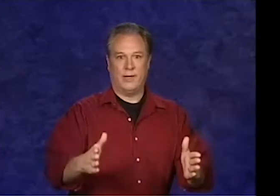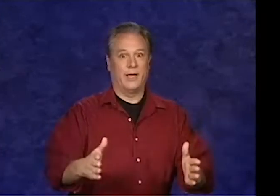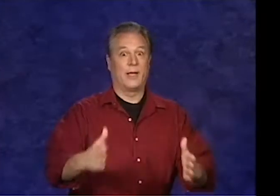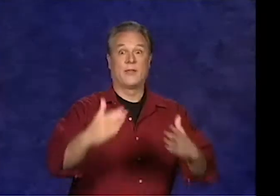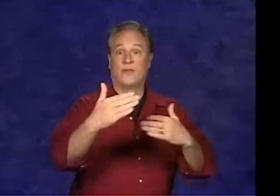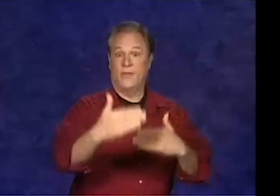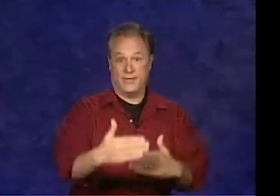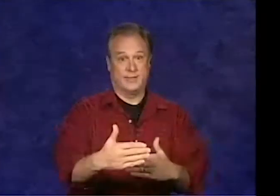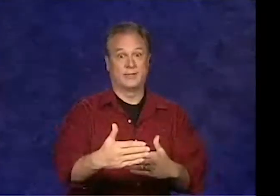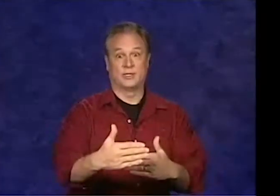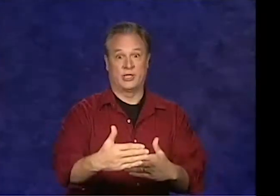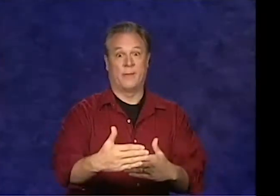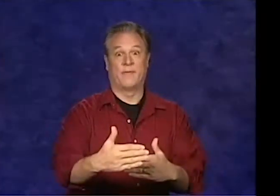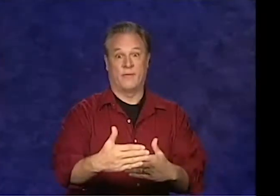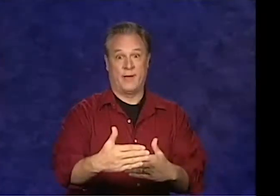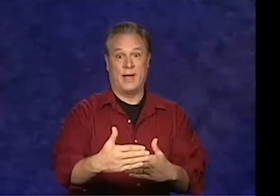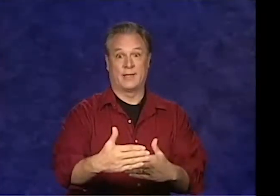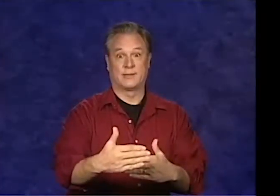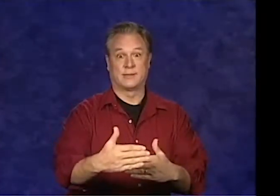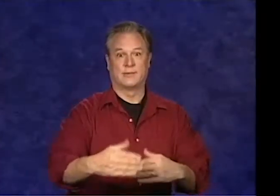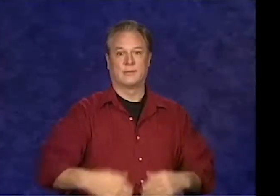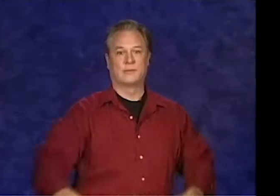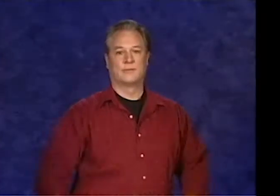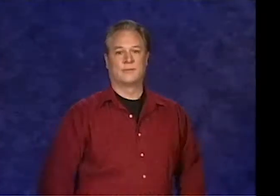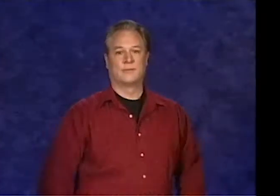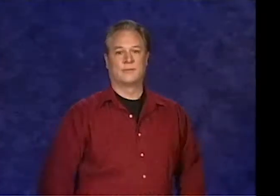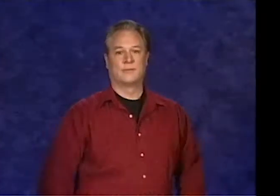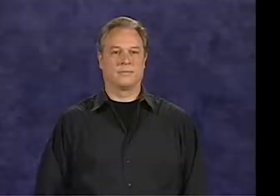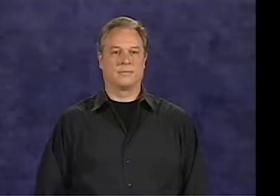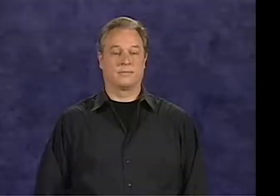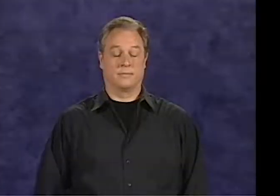Clearly, this is the shape of a box.